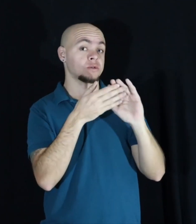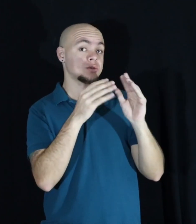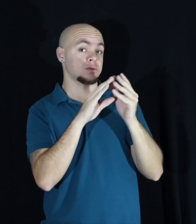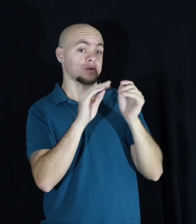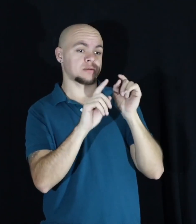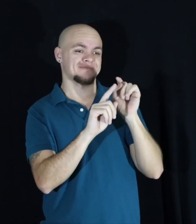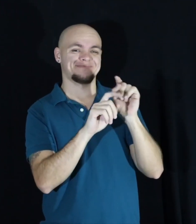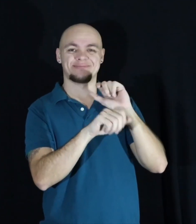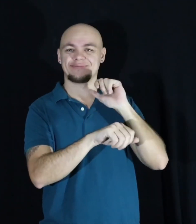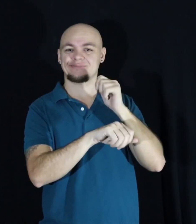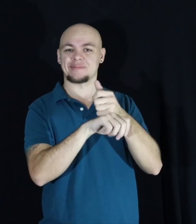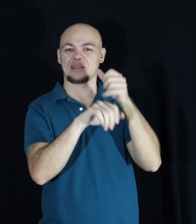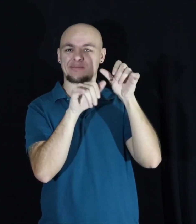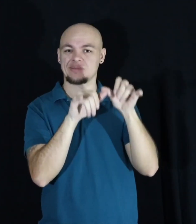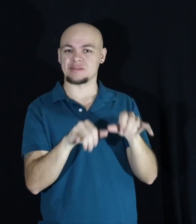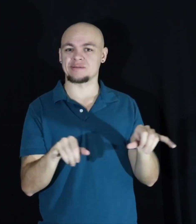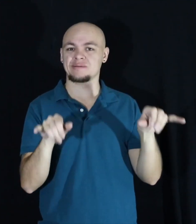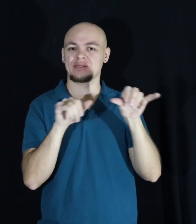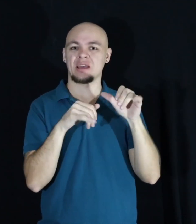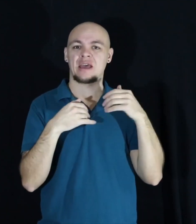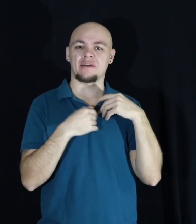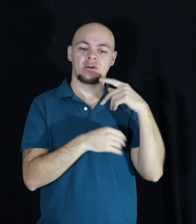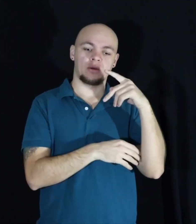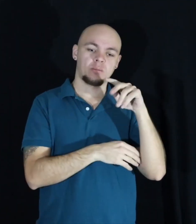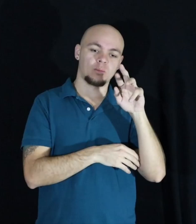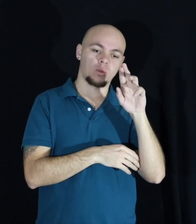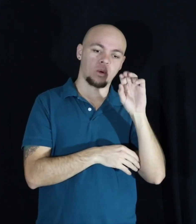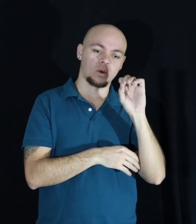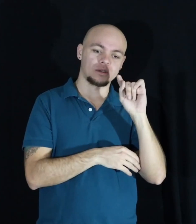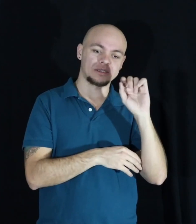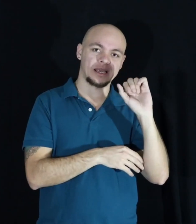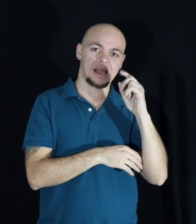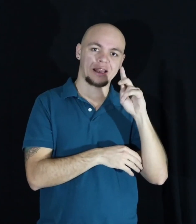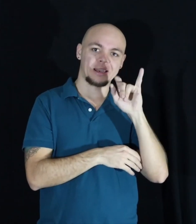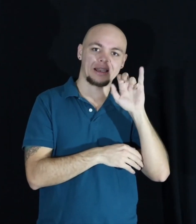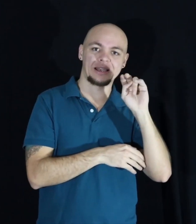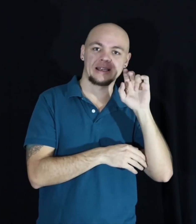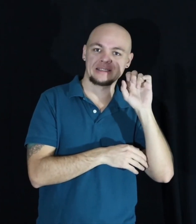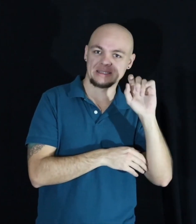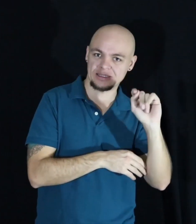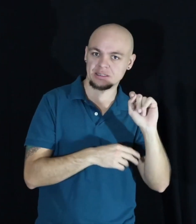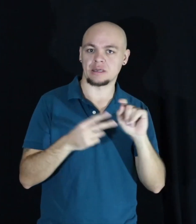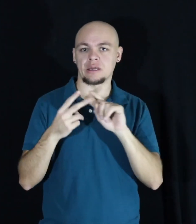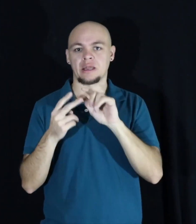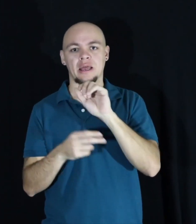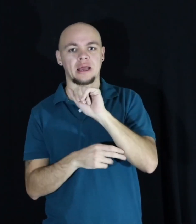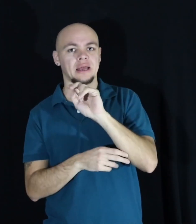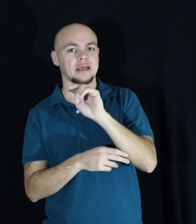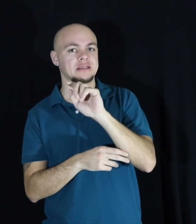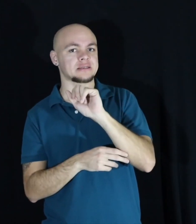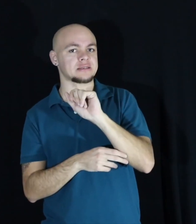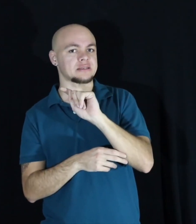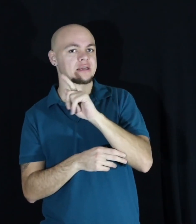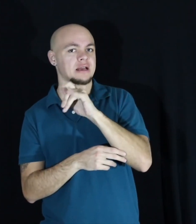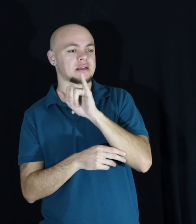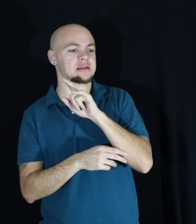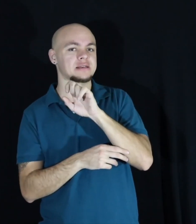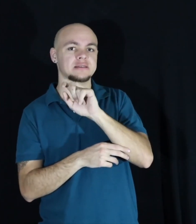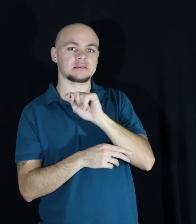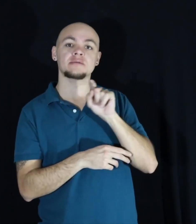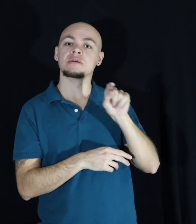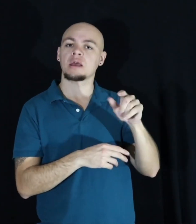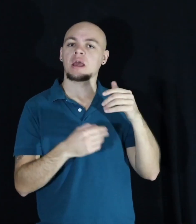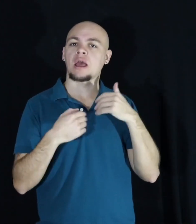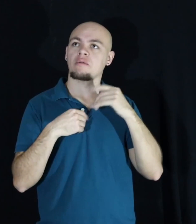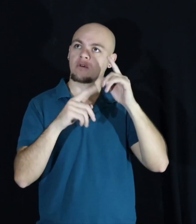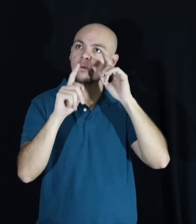the same way. There's a protagonist and an antagonist. The protagonist has a specific goal and tries to achieve it